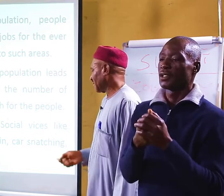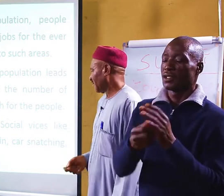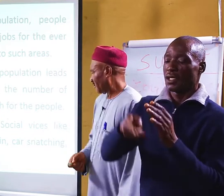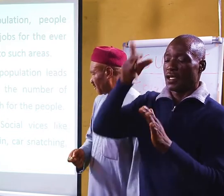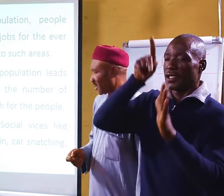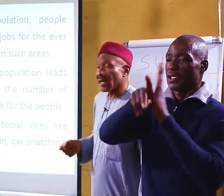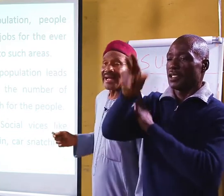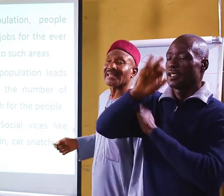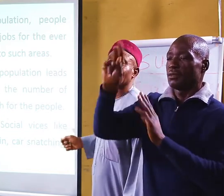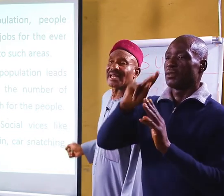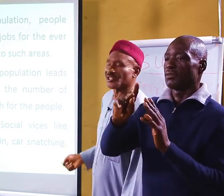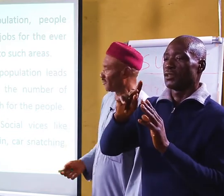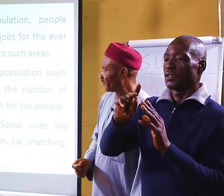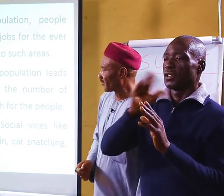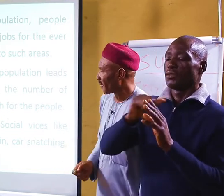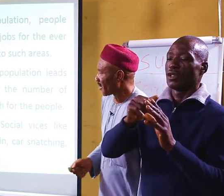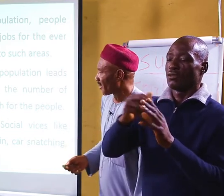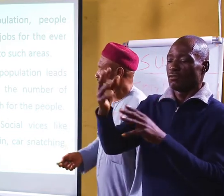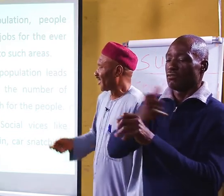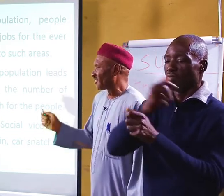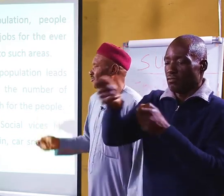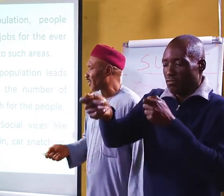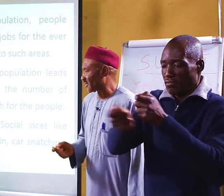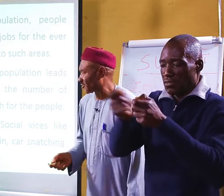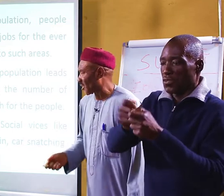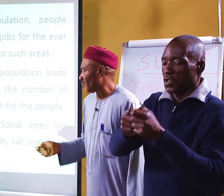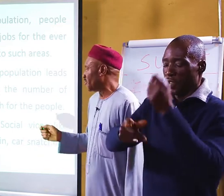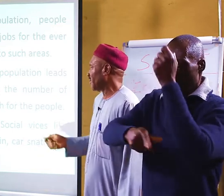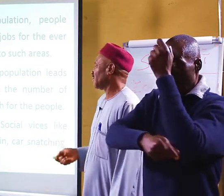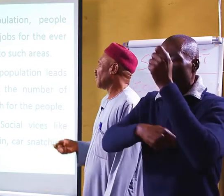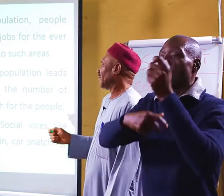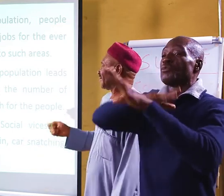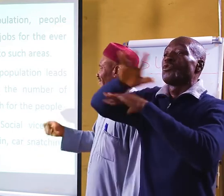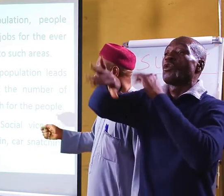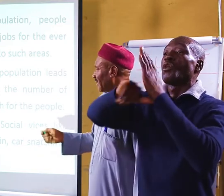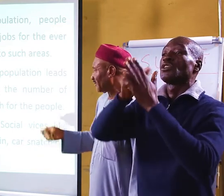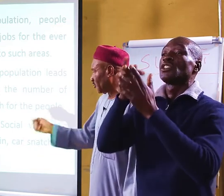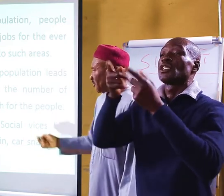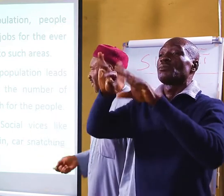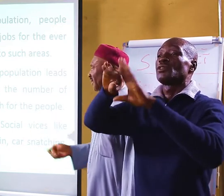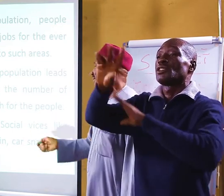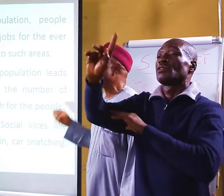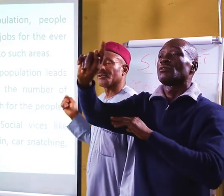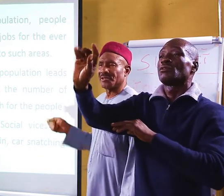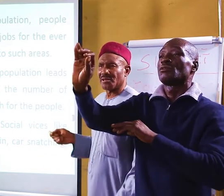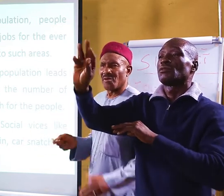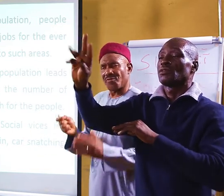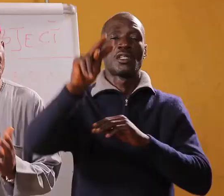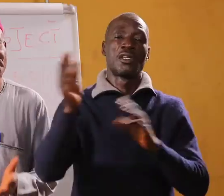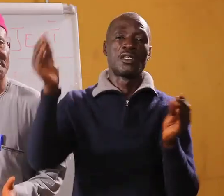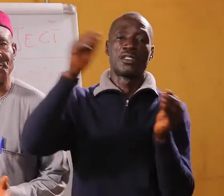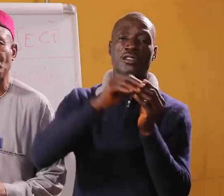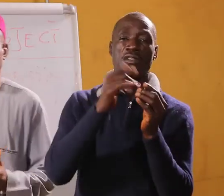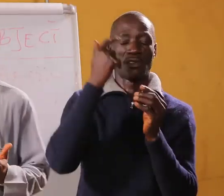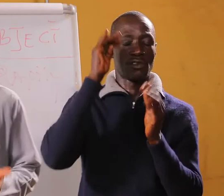hire assassin, car snatching, etc., will be in increase.